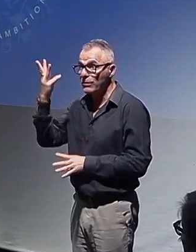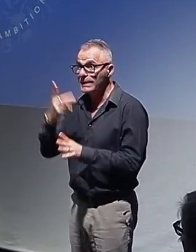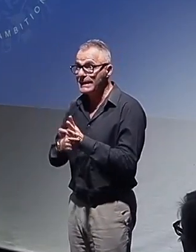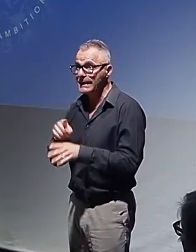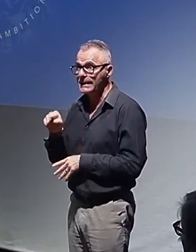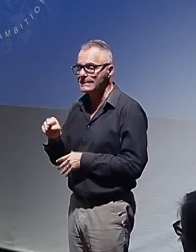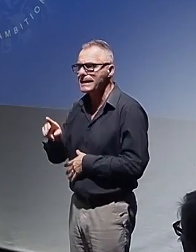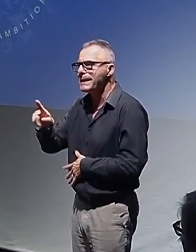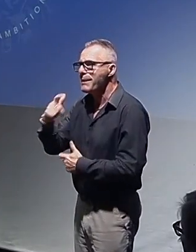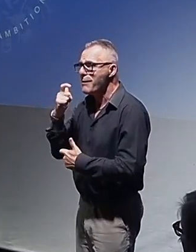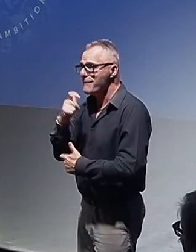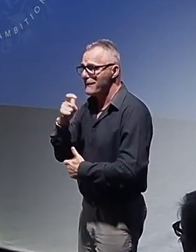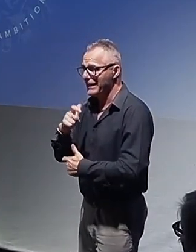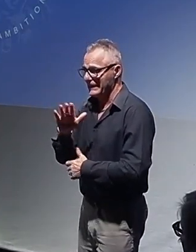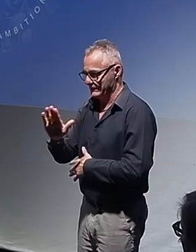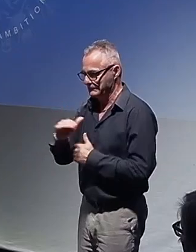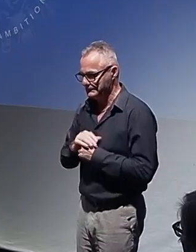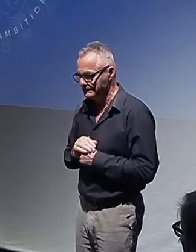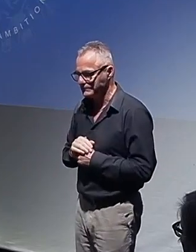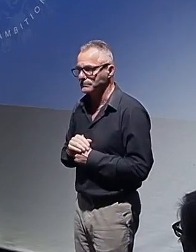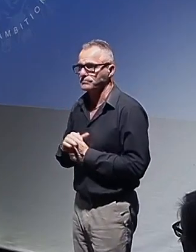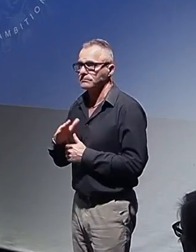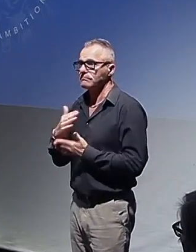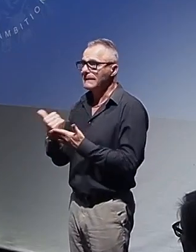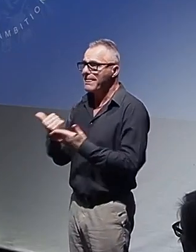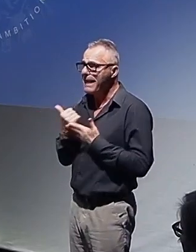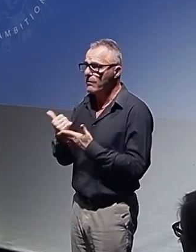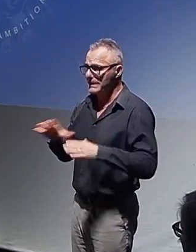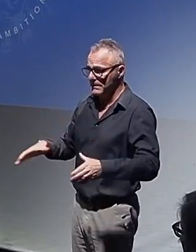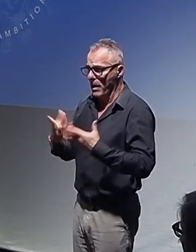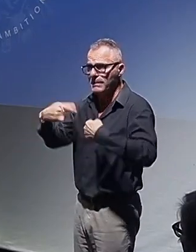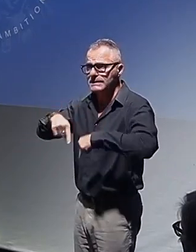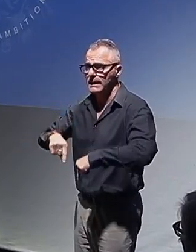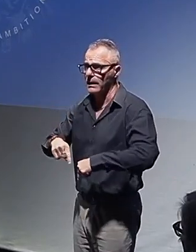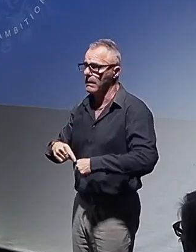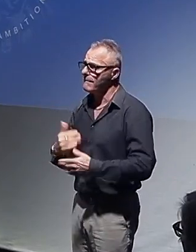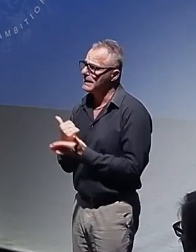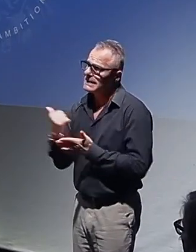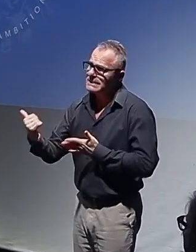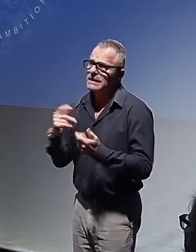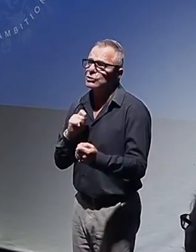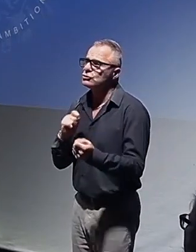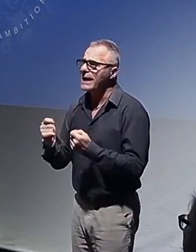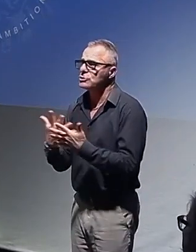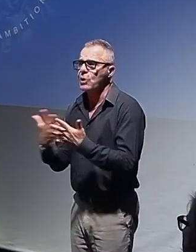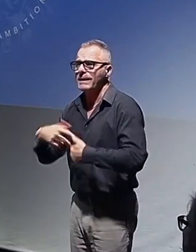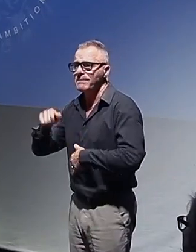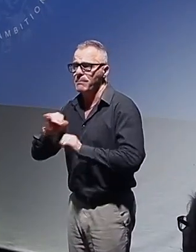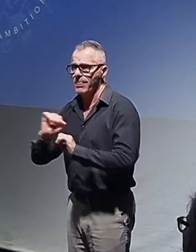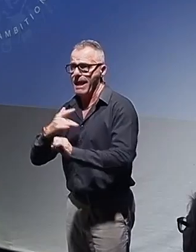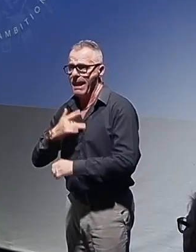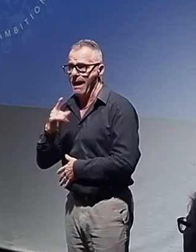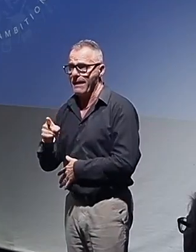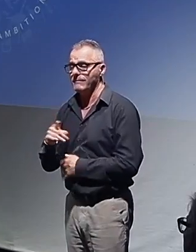thing is our speech therapy department is truly awe-inspiring. It's changed so many people's lives. And actually, again,